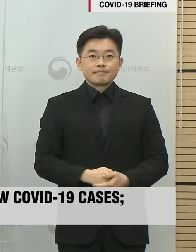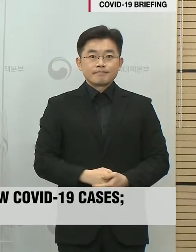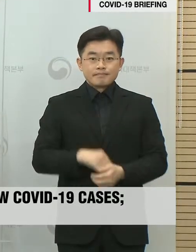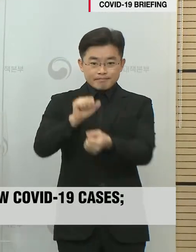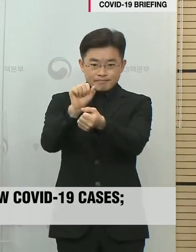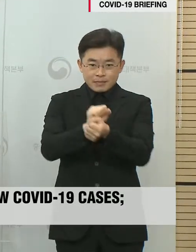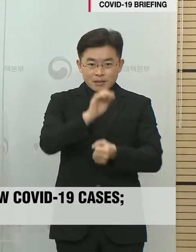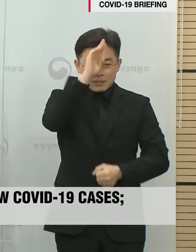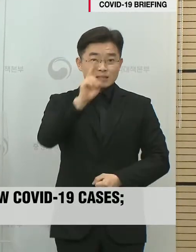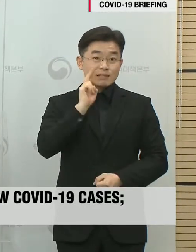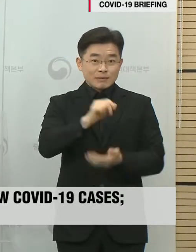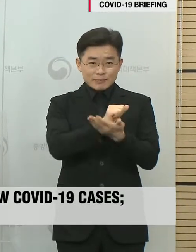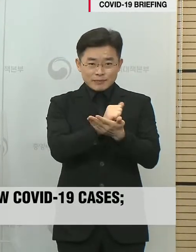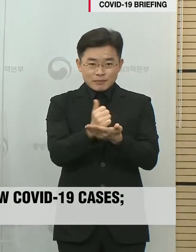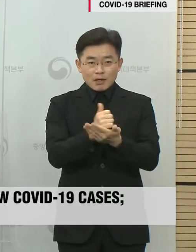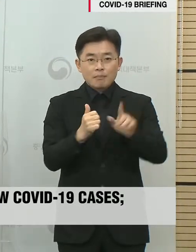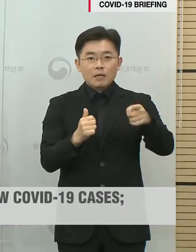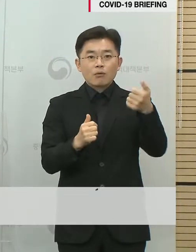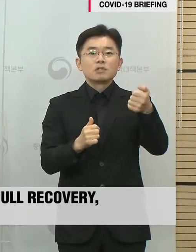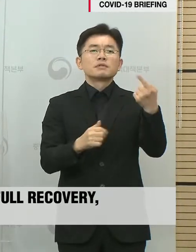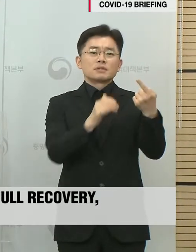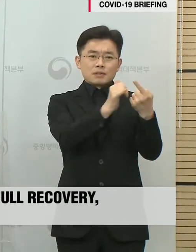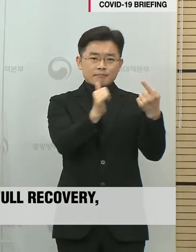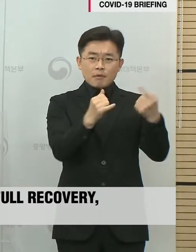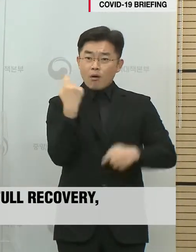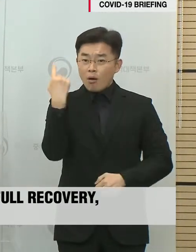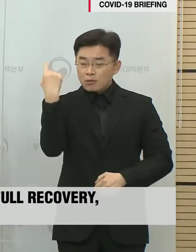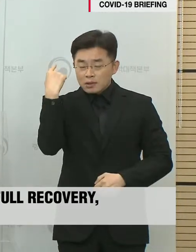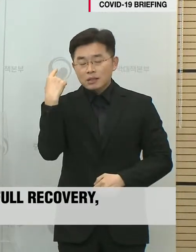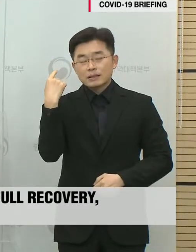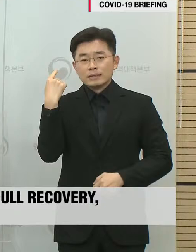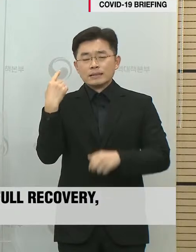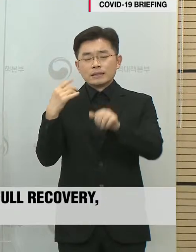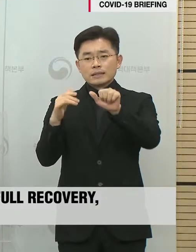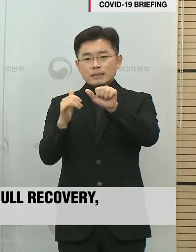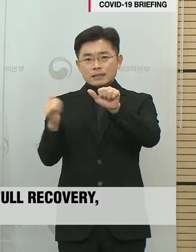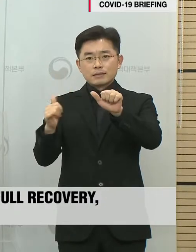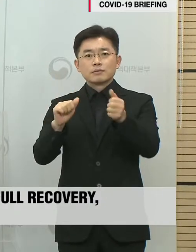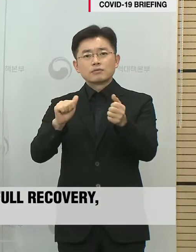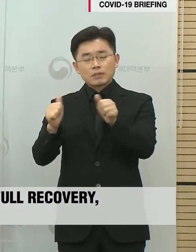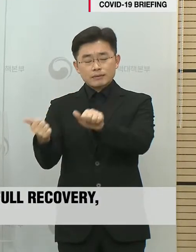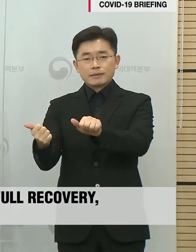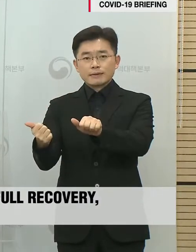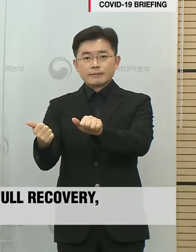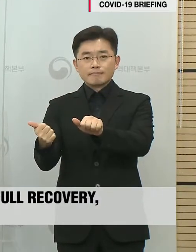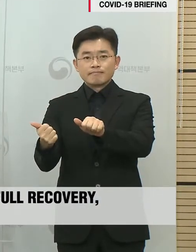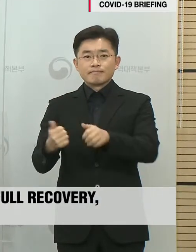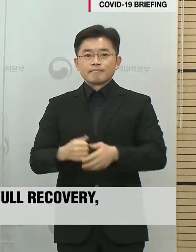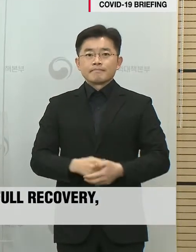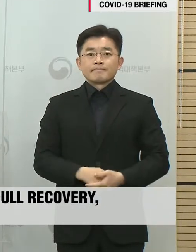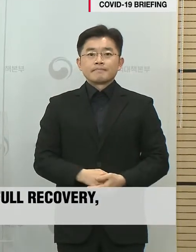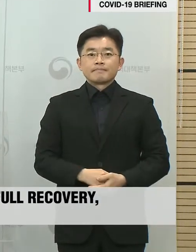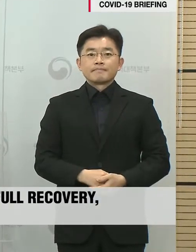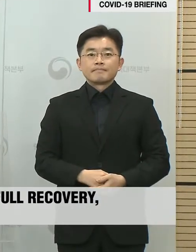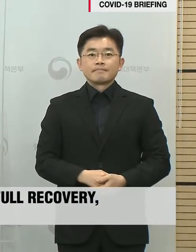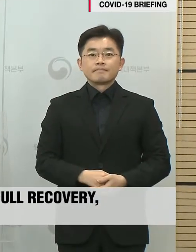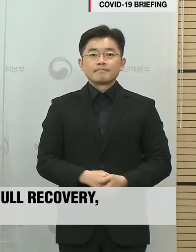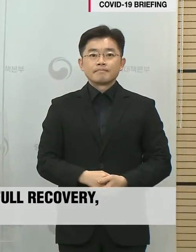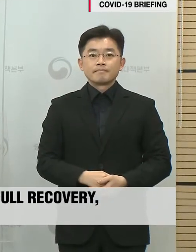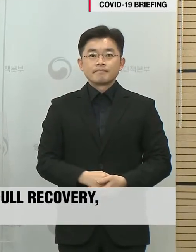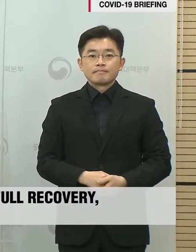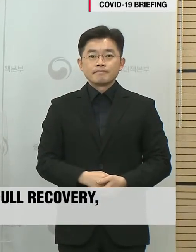while 4,455 people are in quarantine. There are 151 patients with severe or